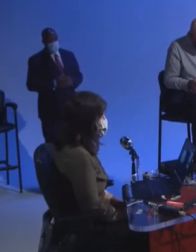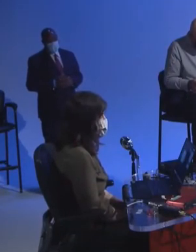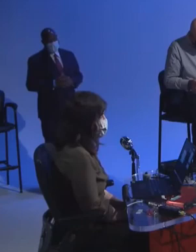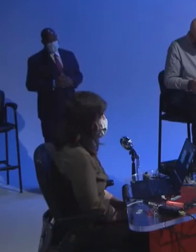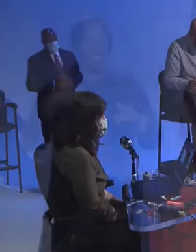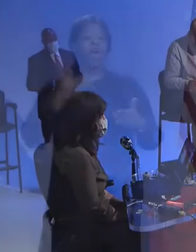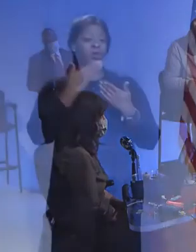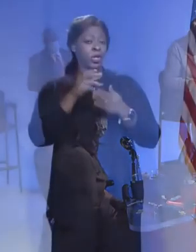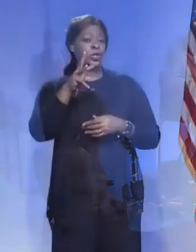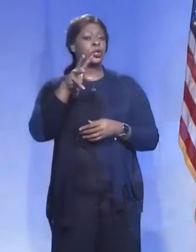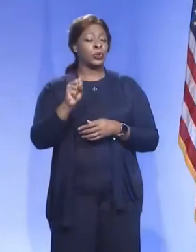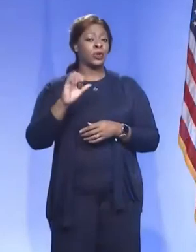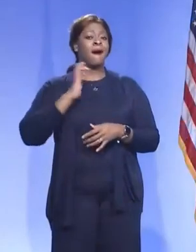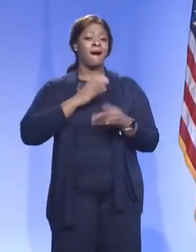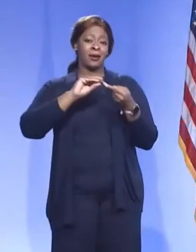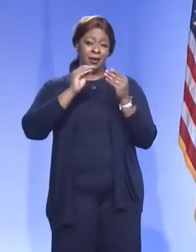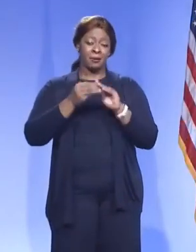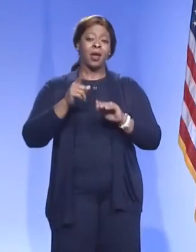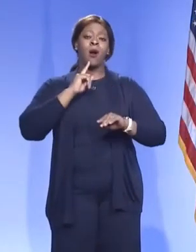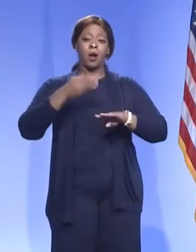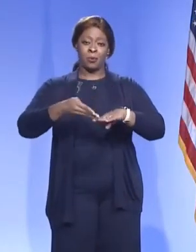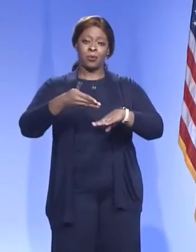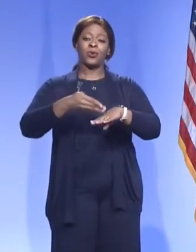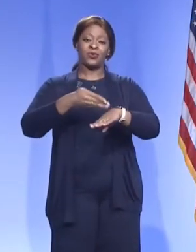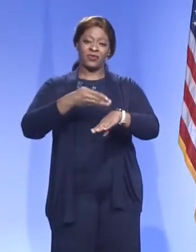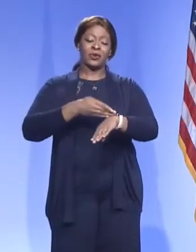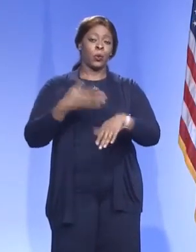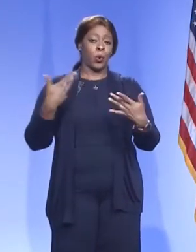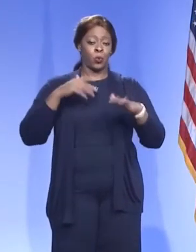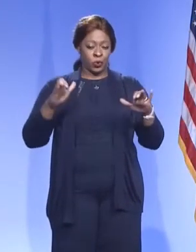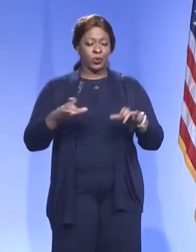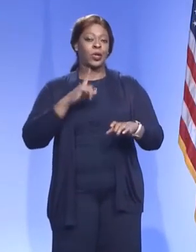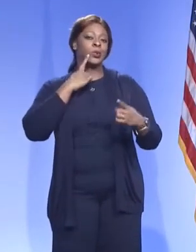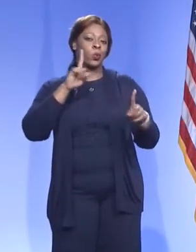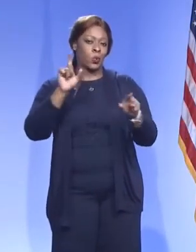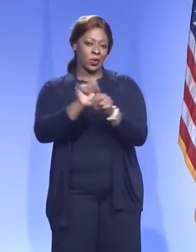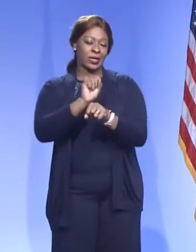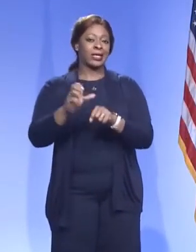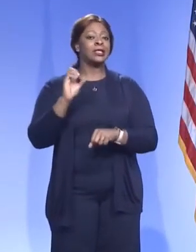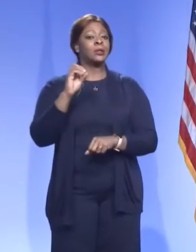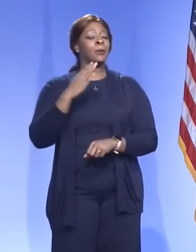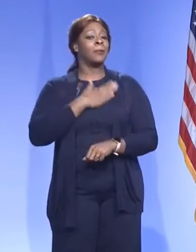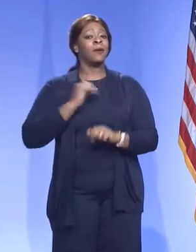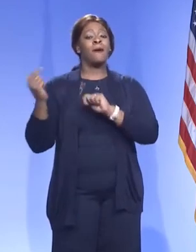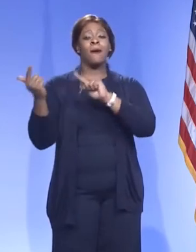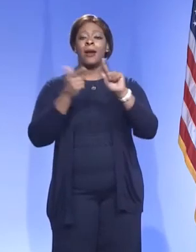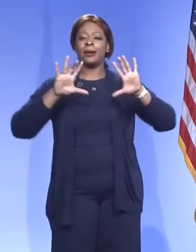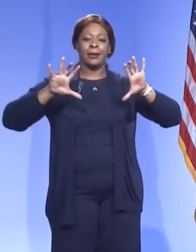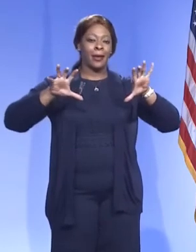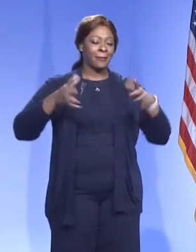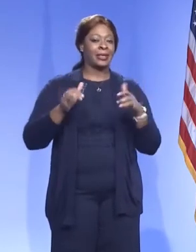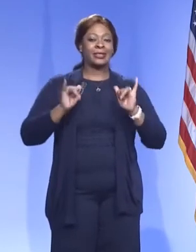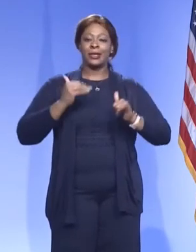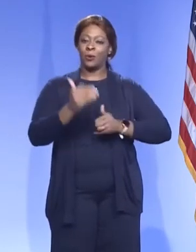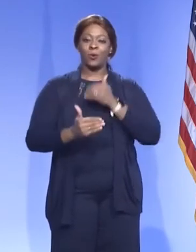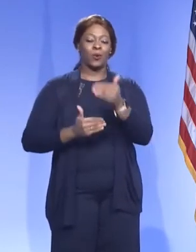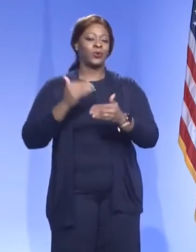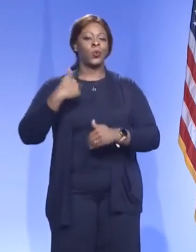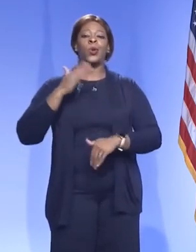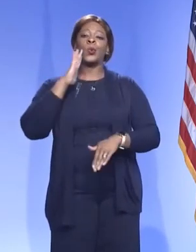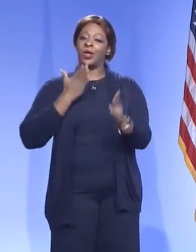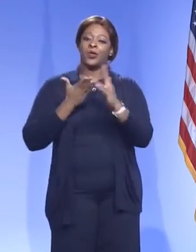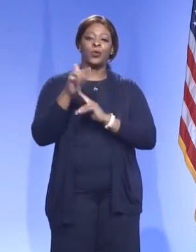hit first with respiratory disease, but the virus spreads into other areas over time. We are out of time. Are there any closing